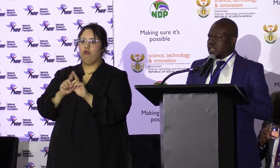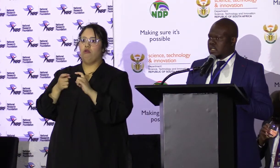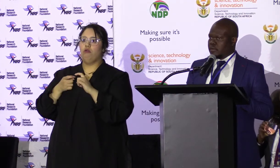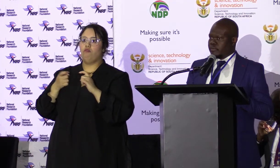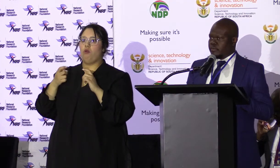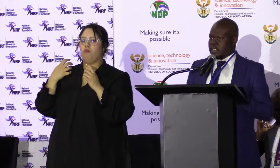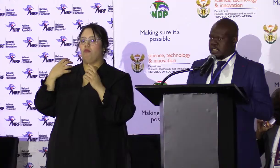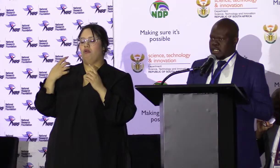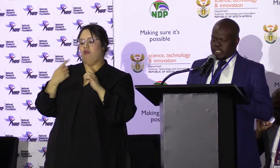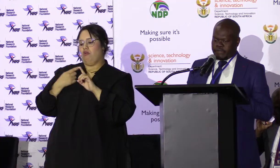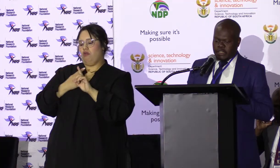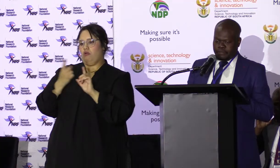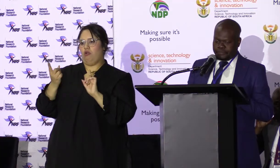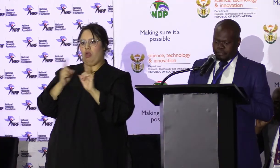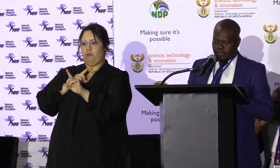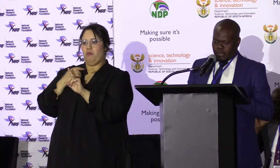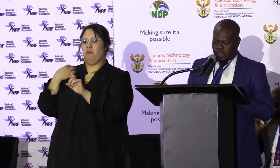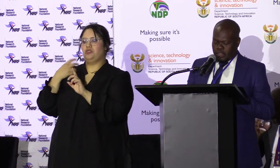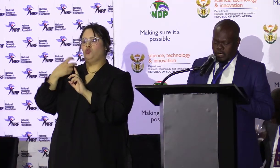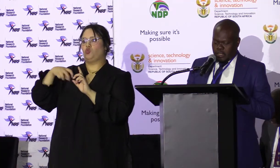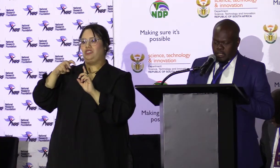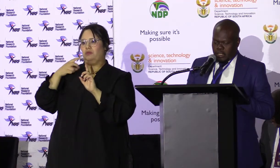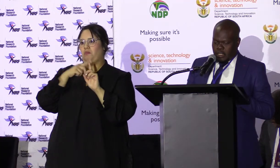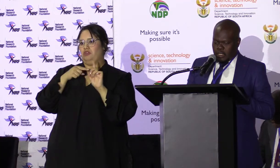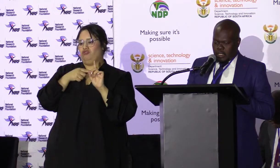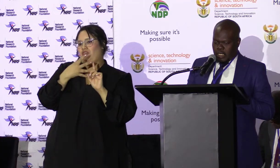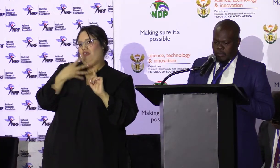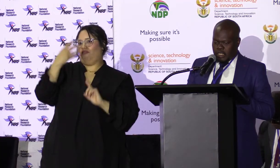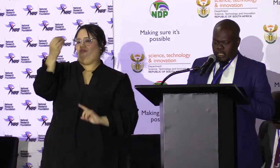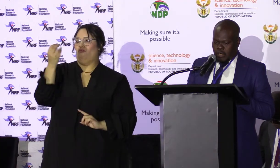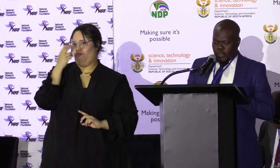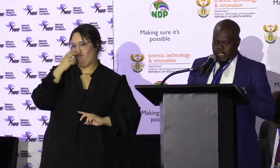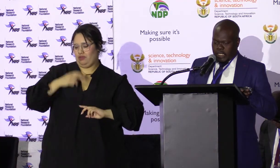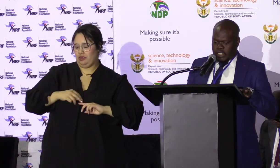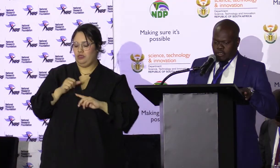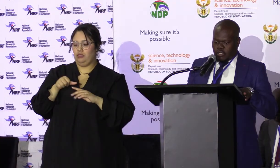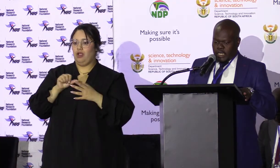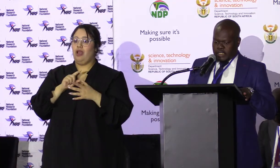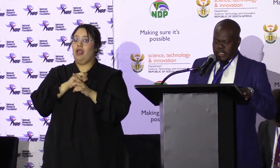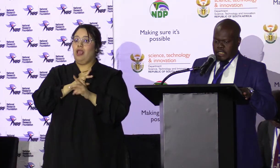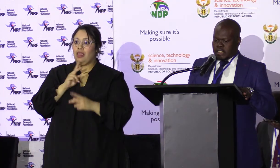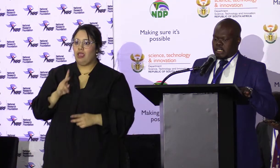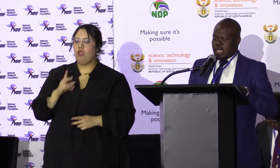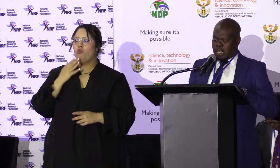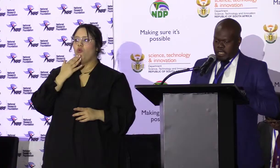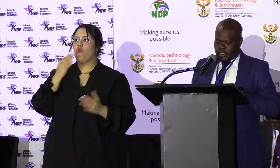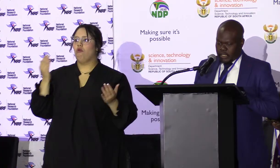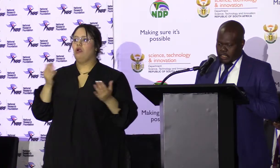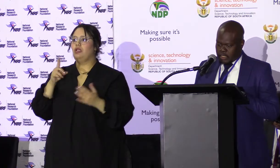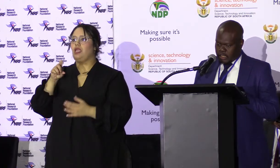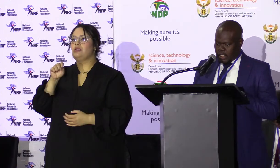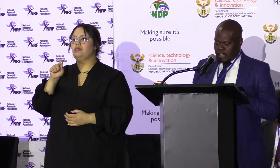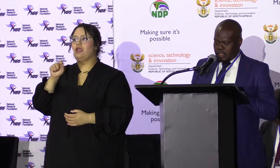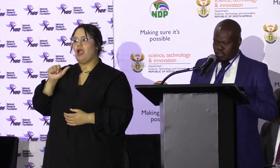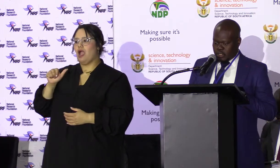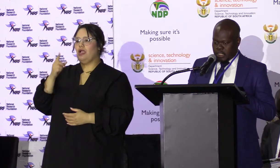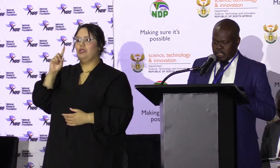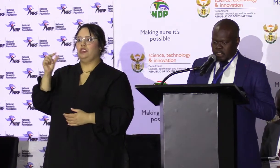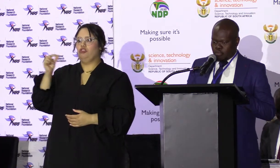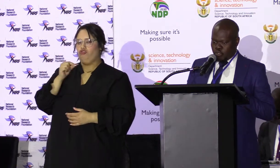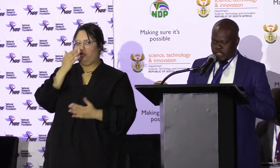with us but has just left. Let me once again recognize the DSTI Director